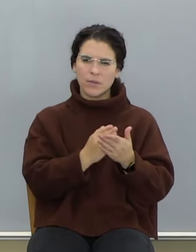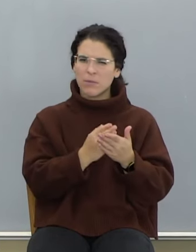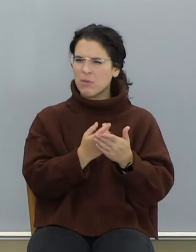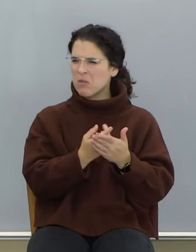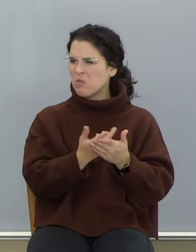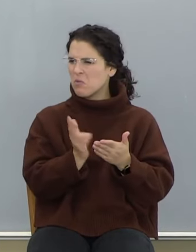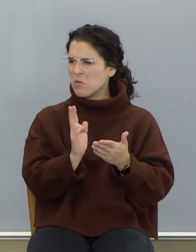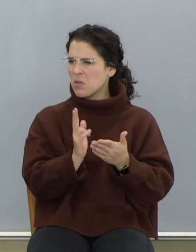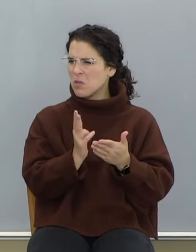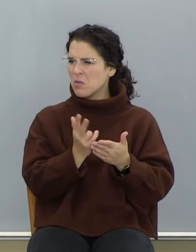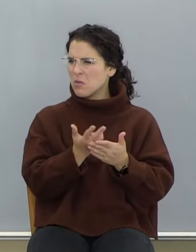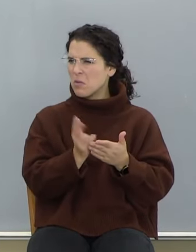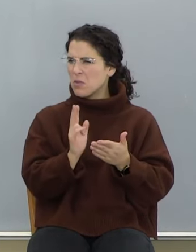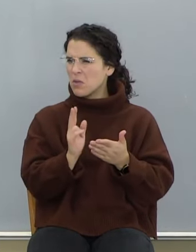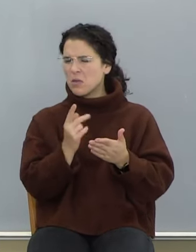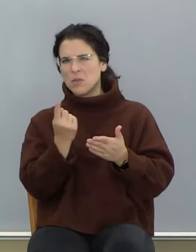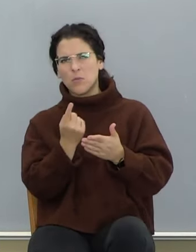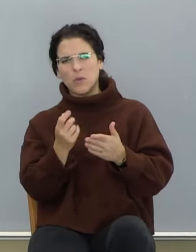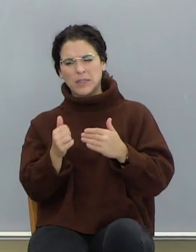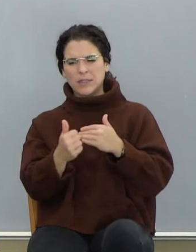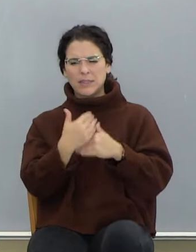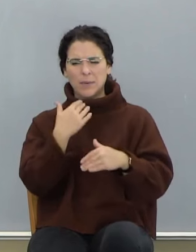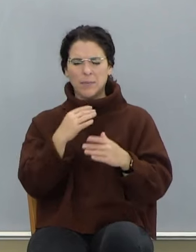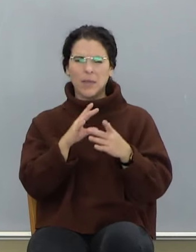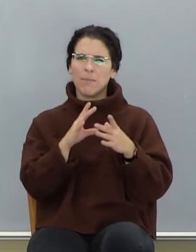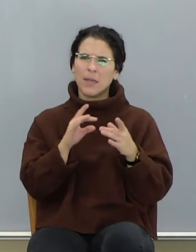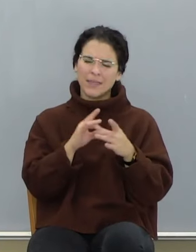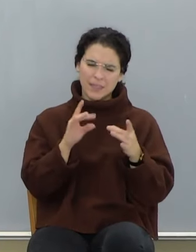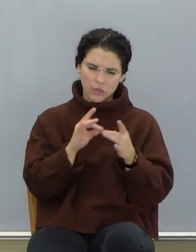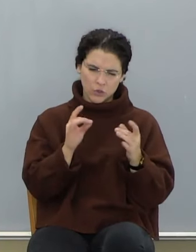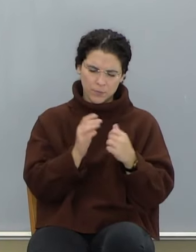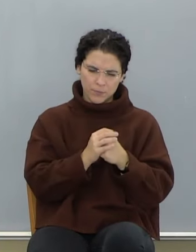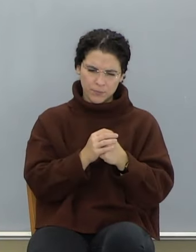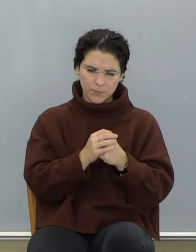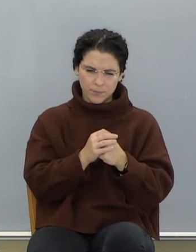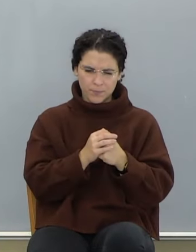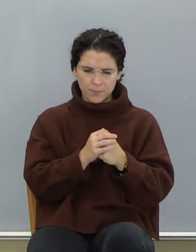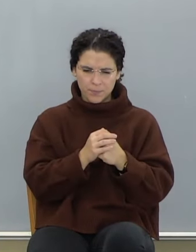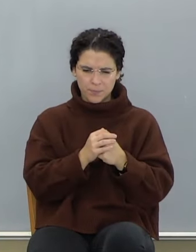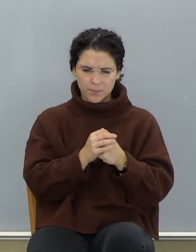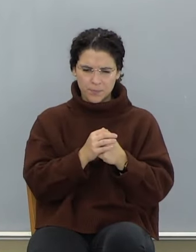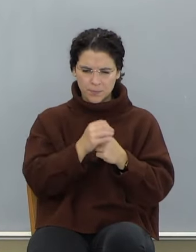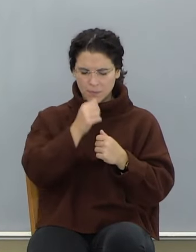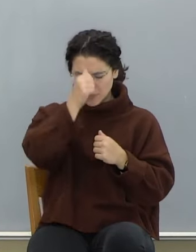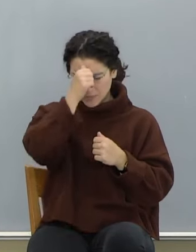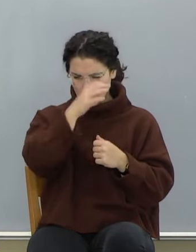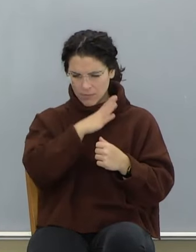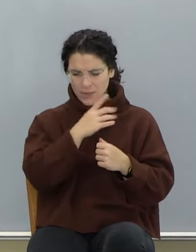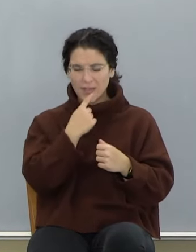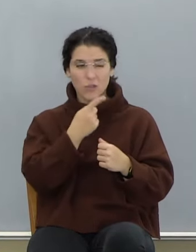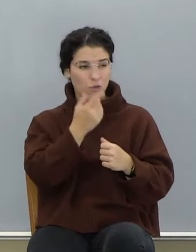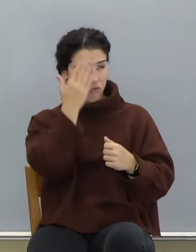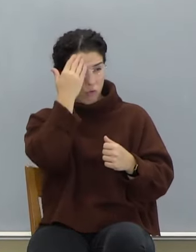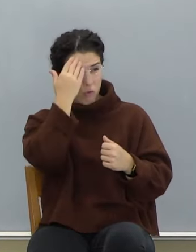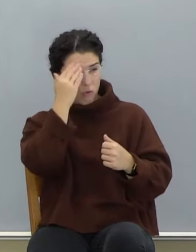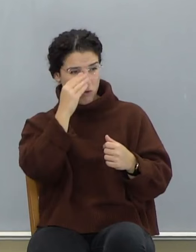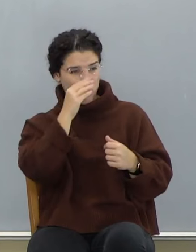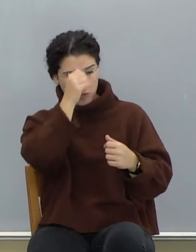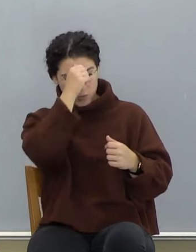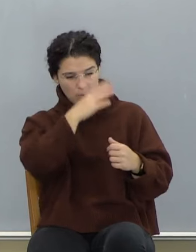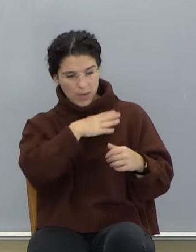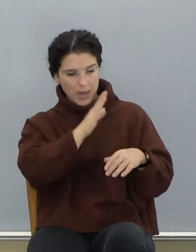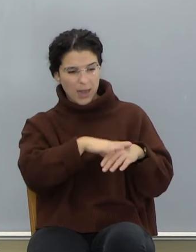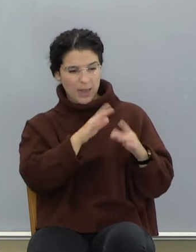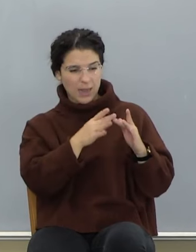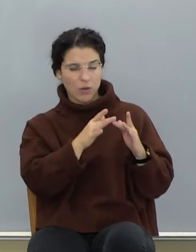somebody sent me a message, and he said, you know, man, there's a guy out there on the internet